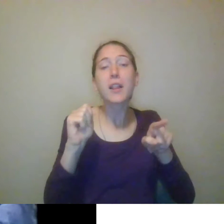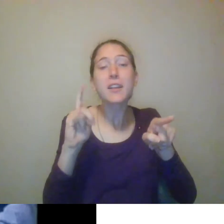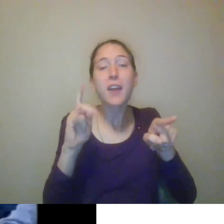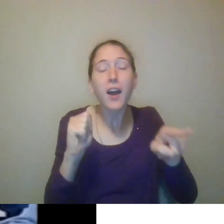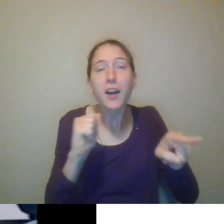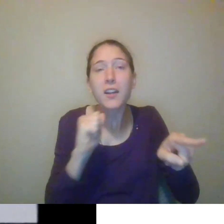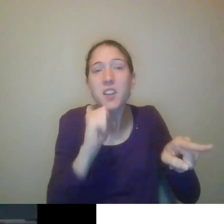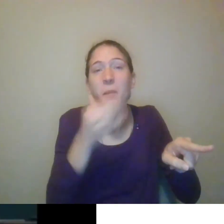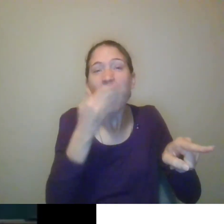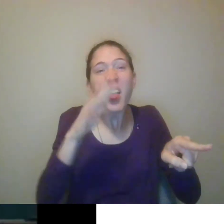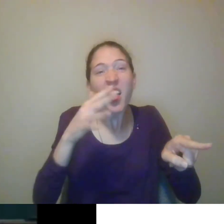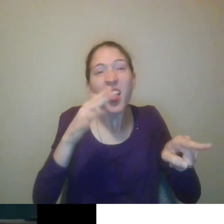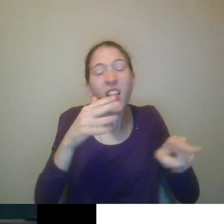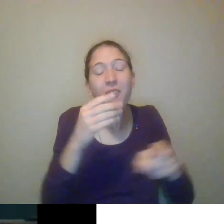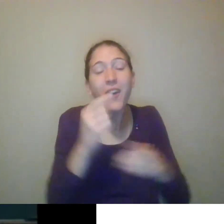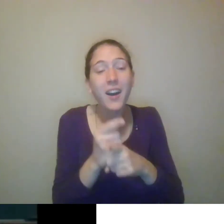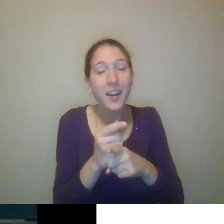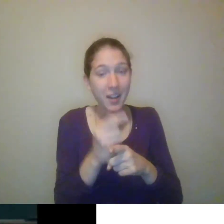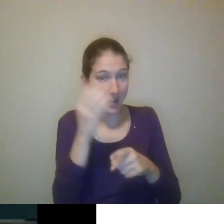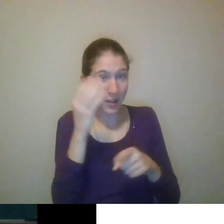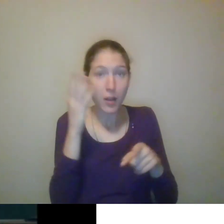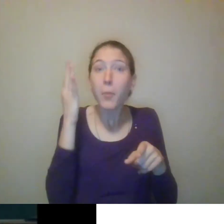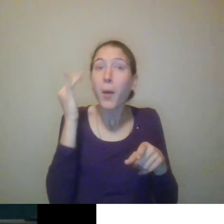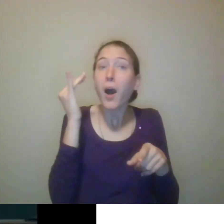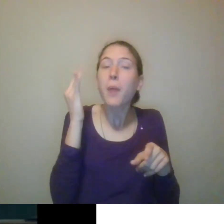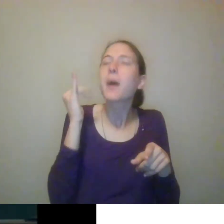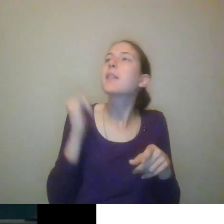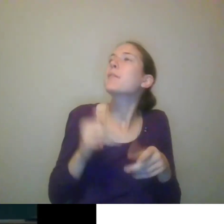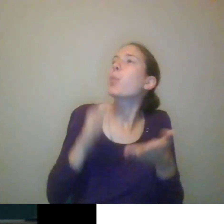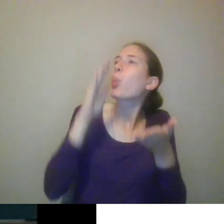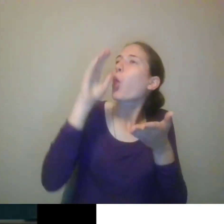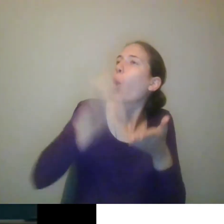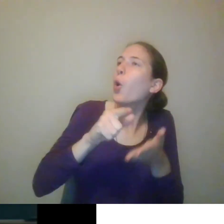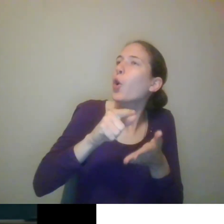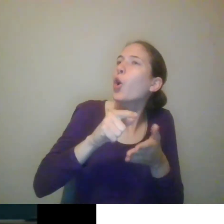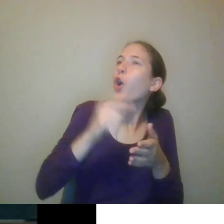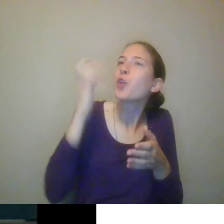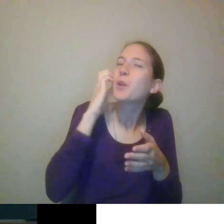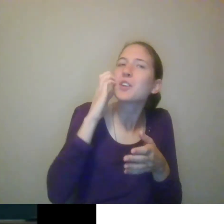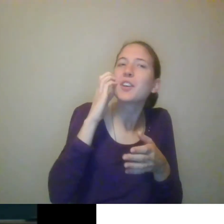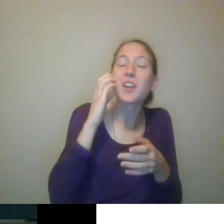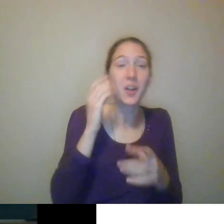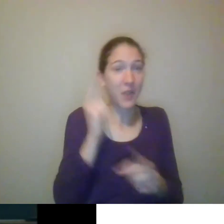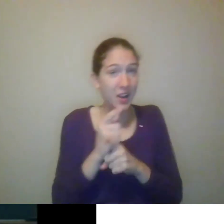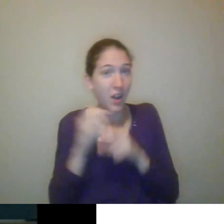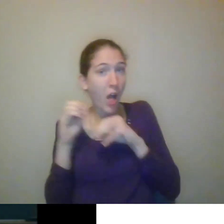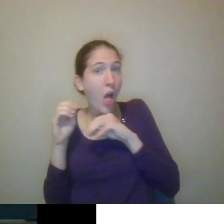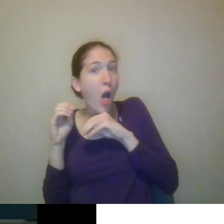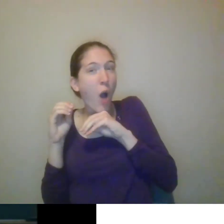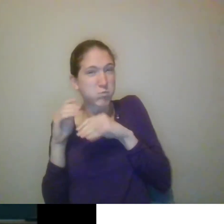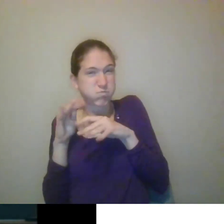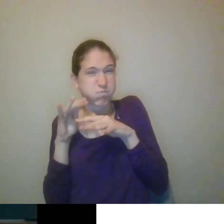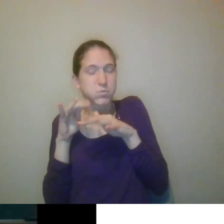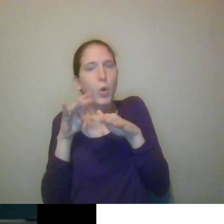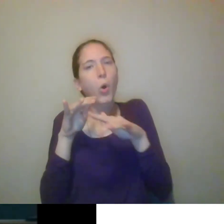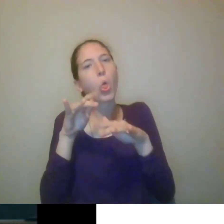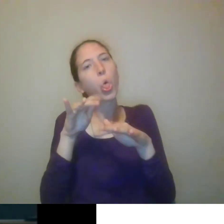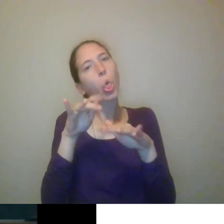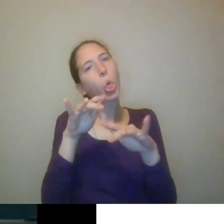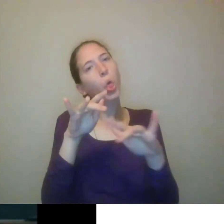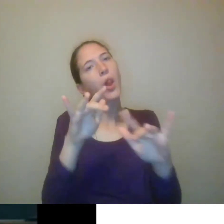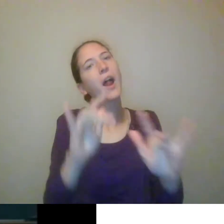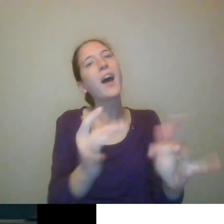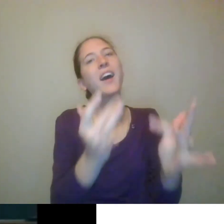Why, Alicia? Because there's less concentration. That's right. By the time it diffuses all the way over to where you are, it's not going to be as